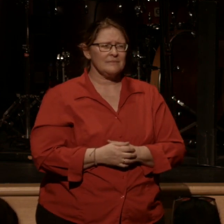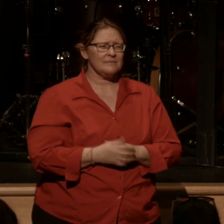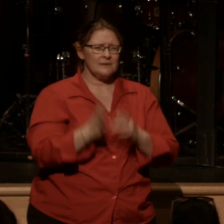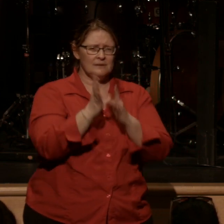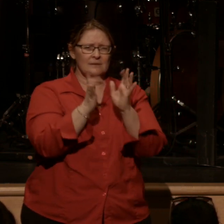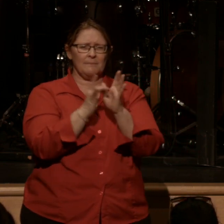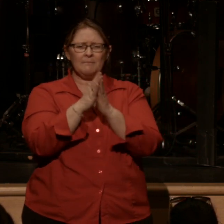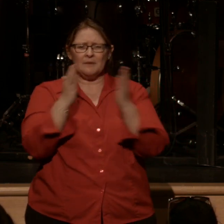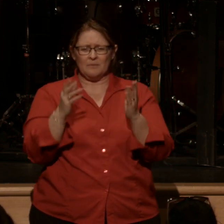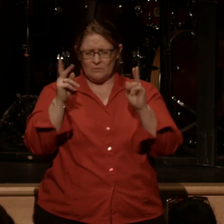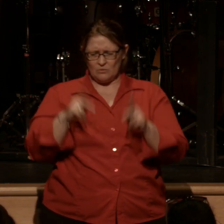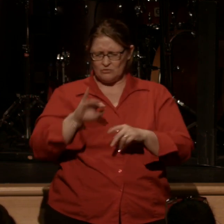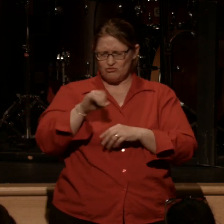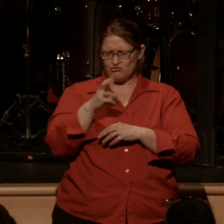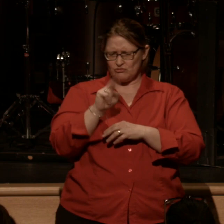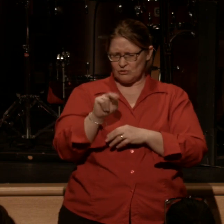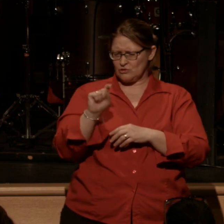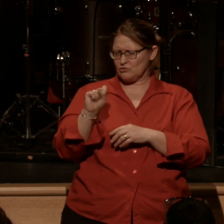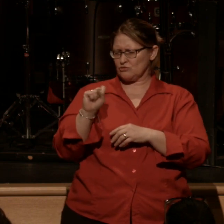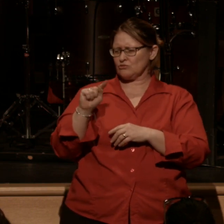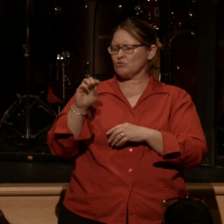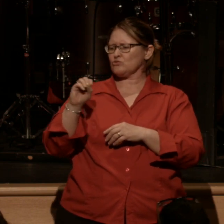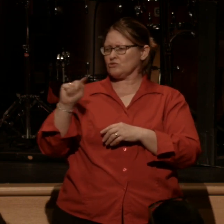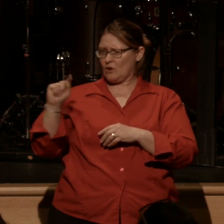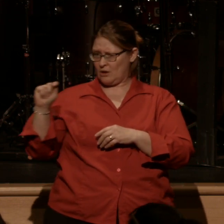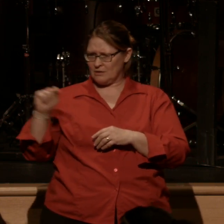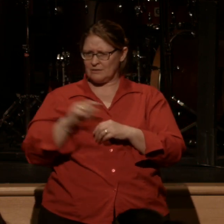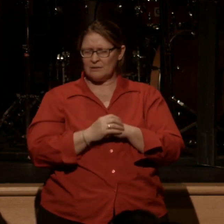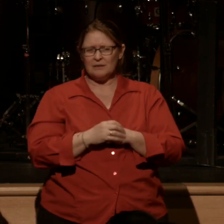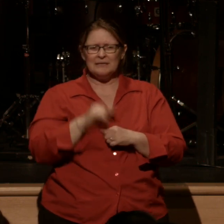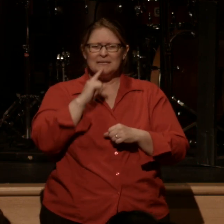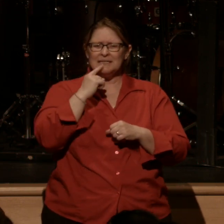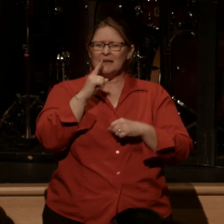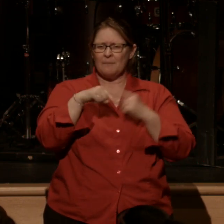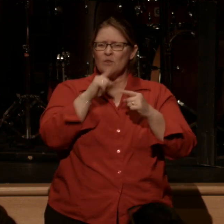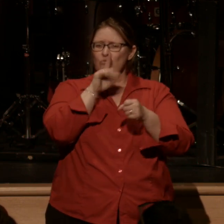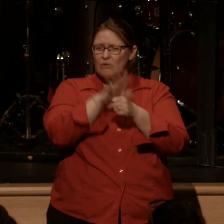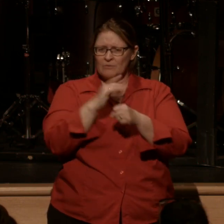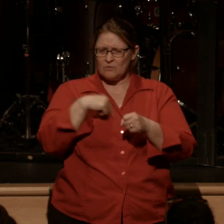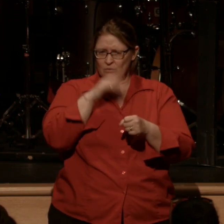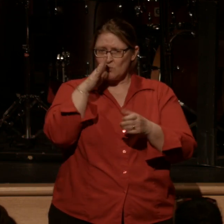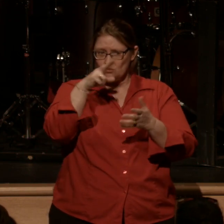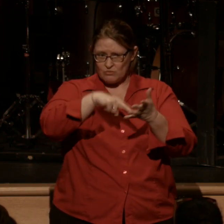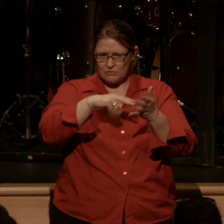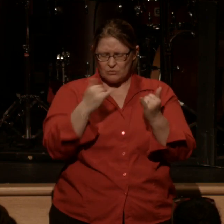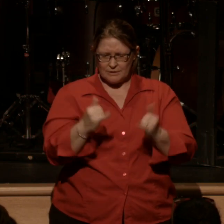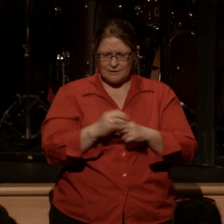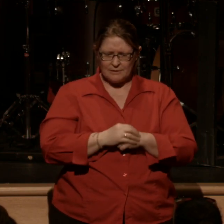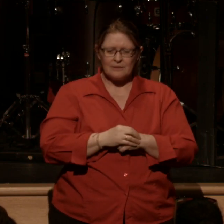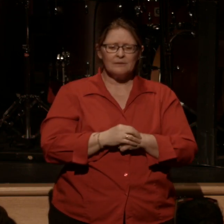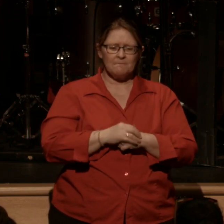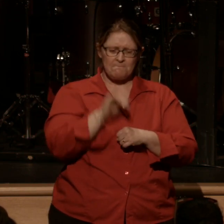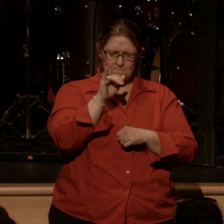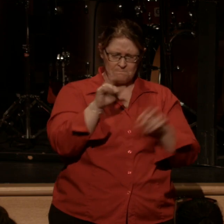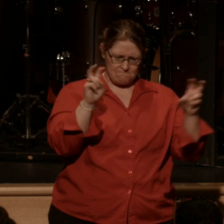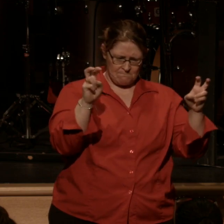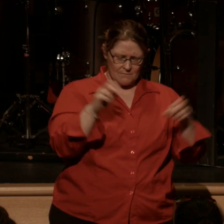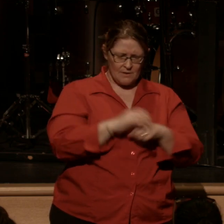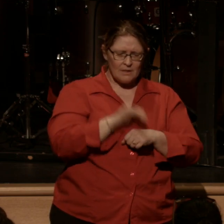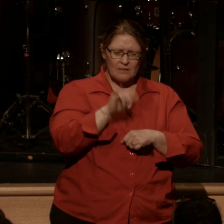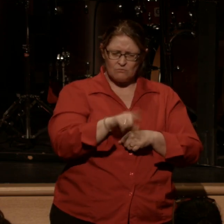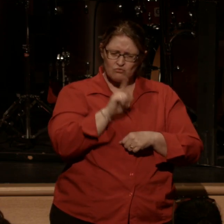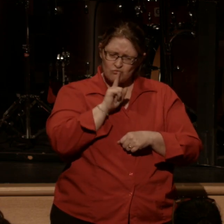biblical scholar named John Stott. He said this about the promises that we will read today. It may truly be said